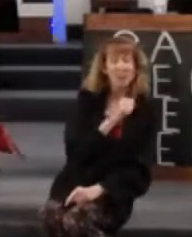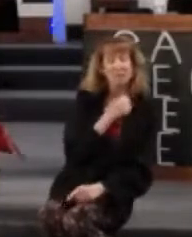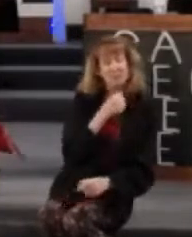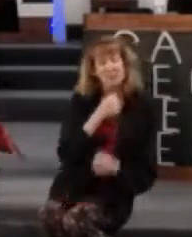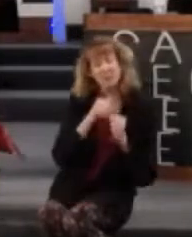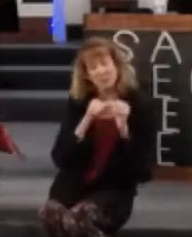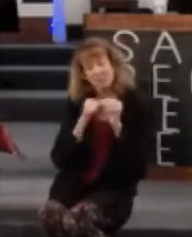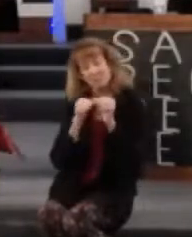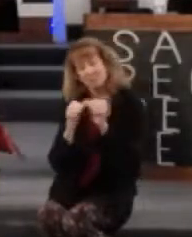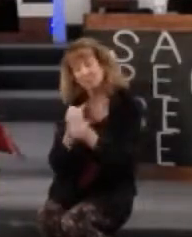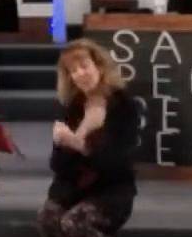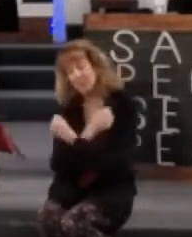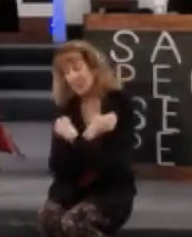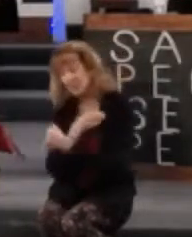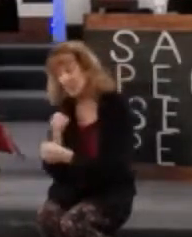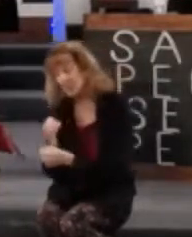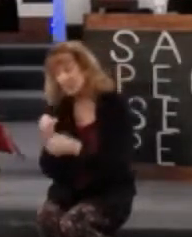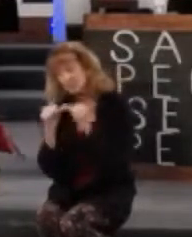Now, you would think